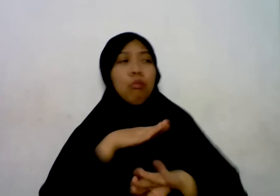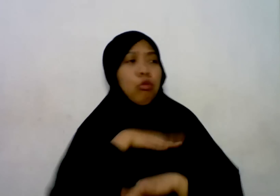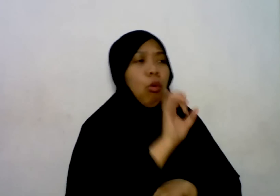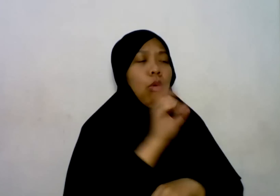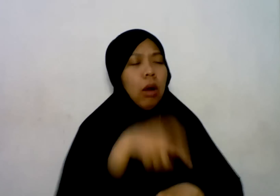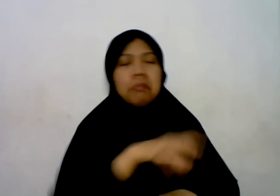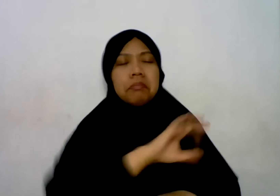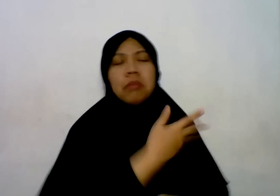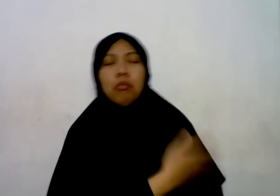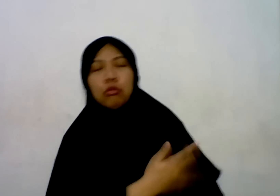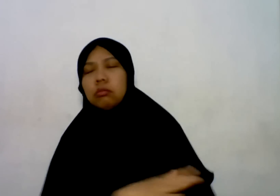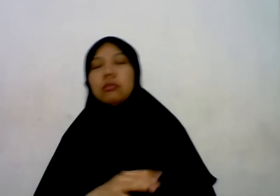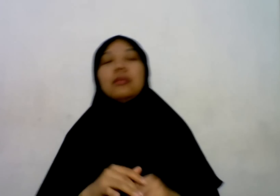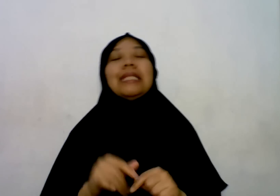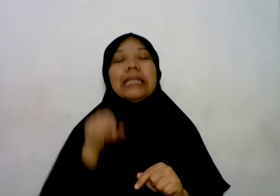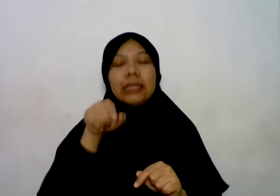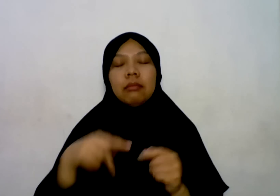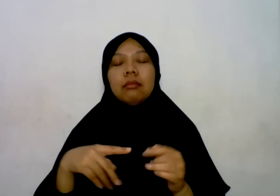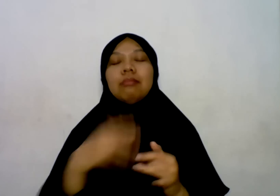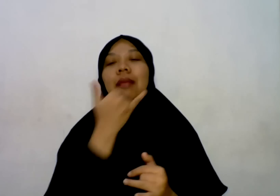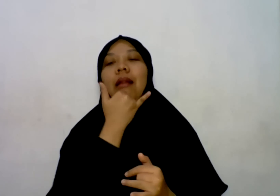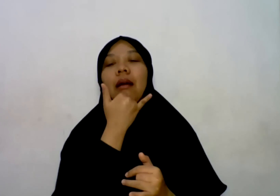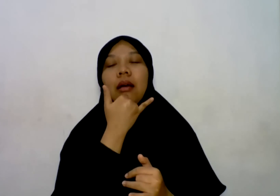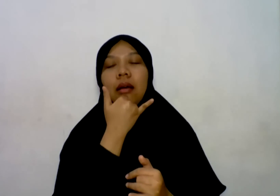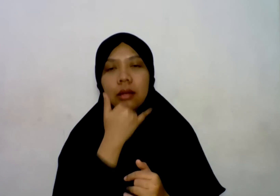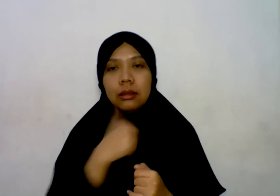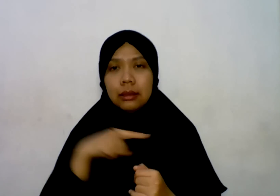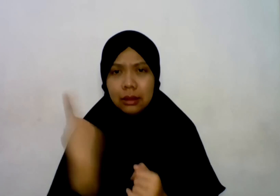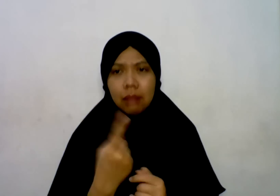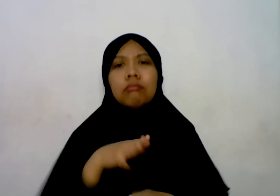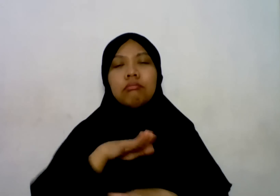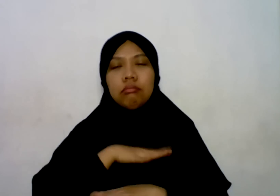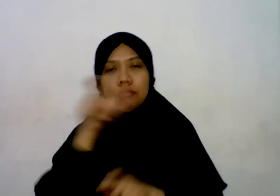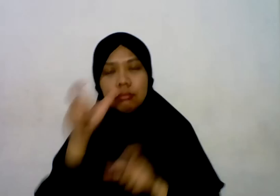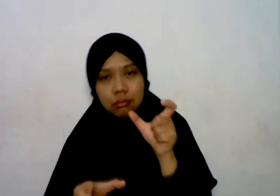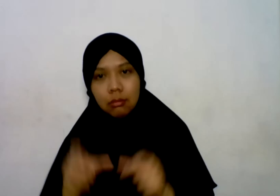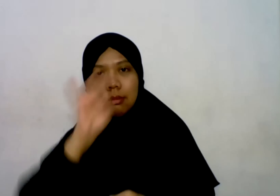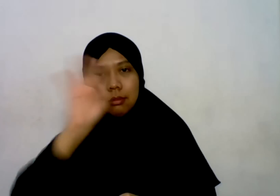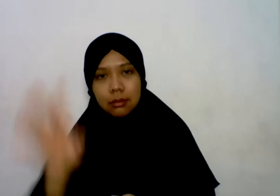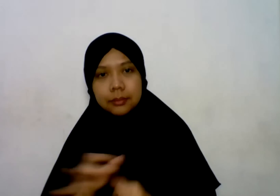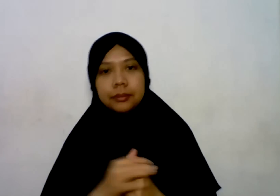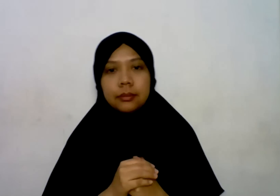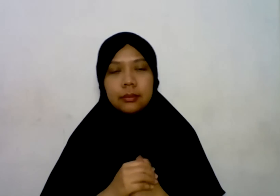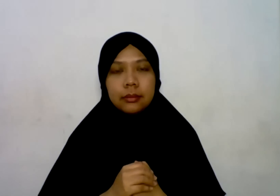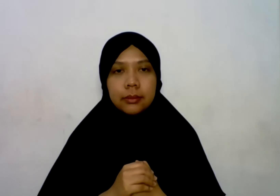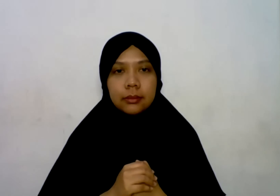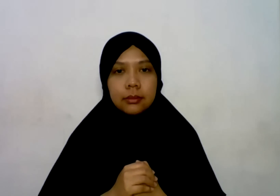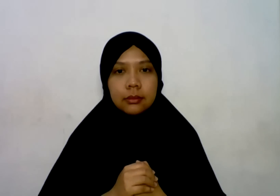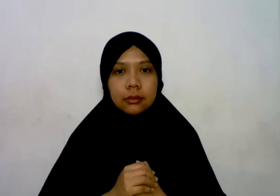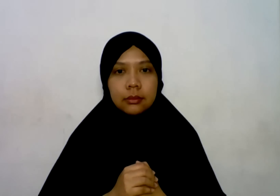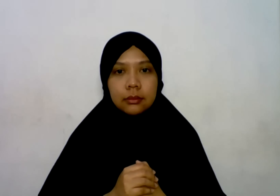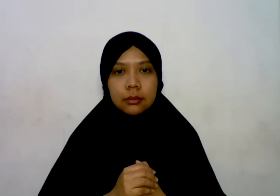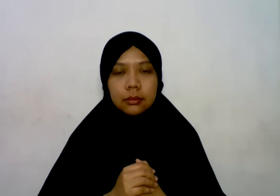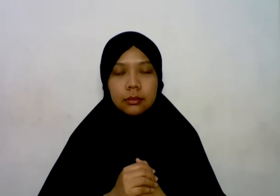for new ways of challenging this kind of problematic ideas around ability, then we need to move back